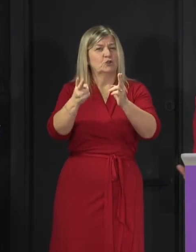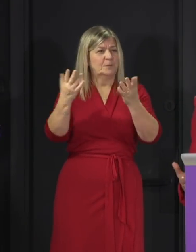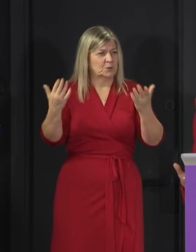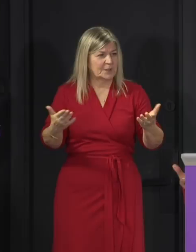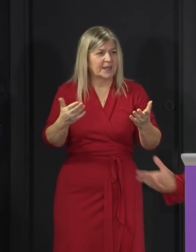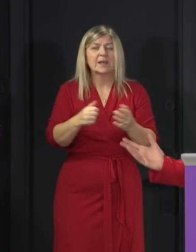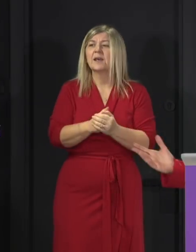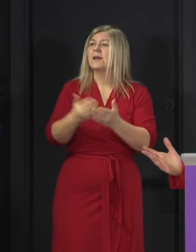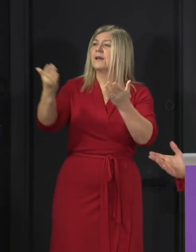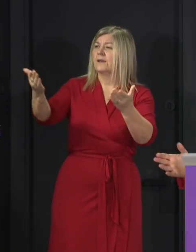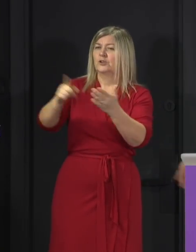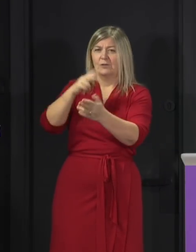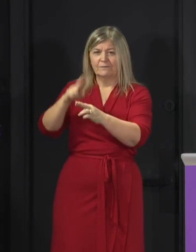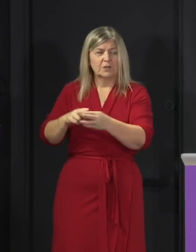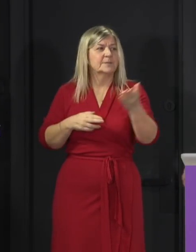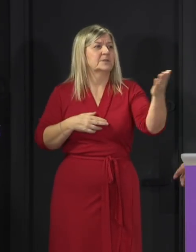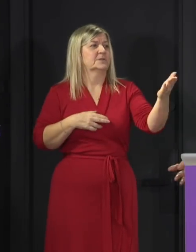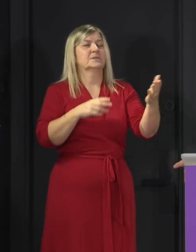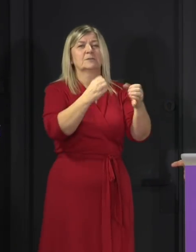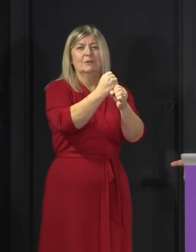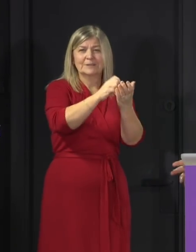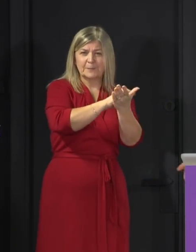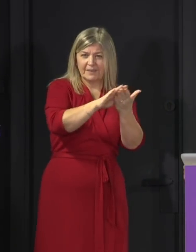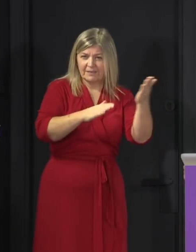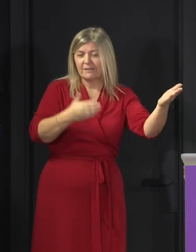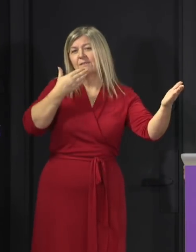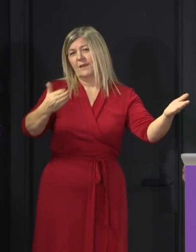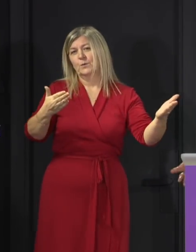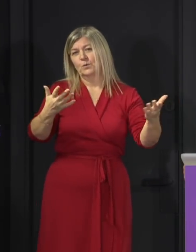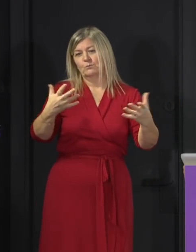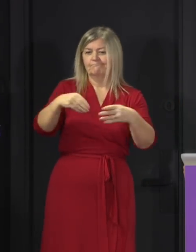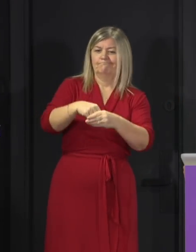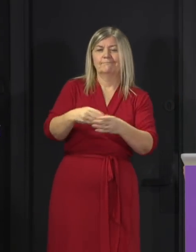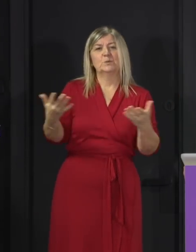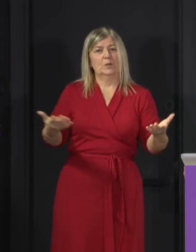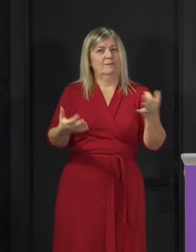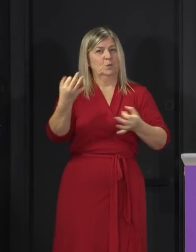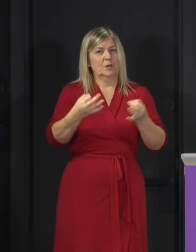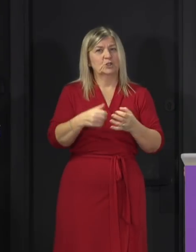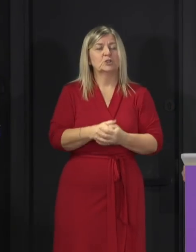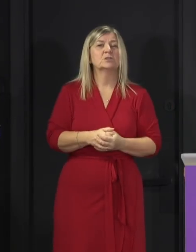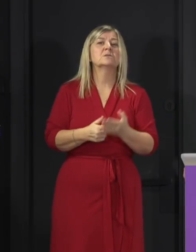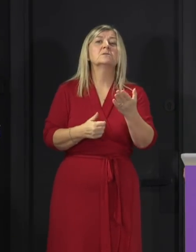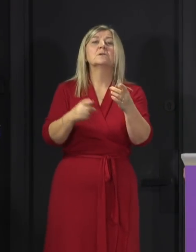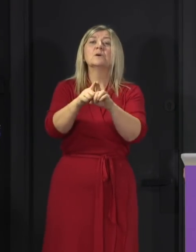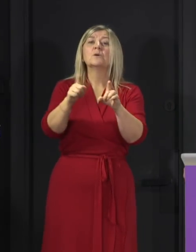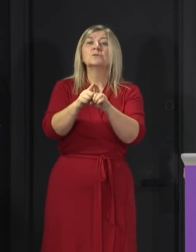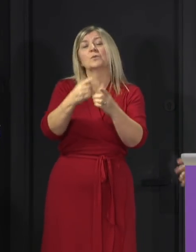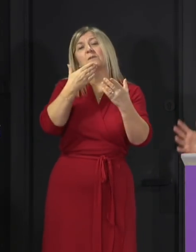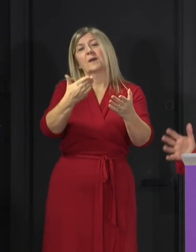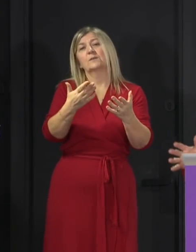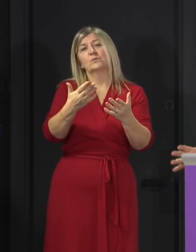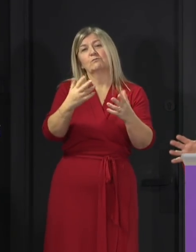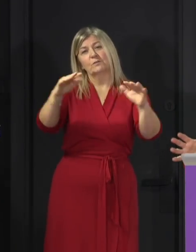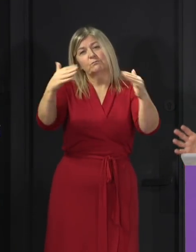interpretation, to the Health Secretary and the CMO for being with me for the questions today, and thanks to all of you for joining us.